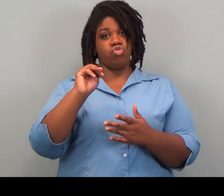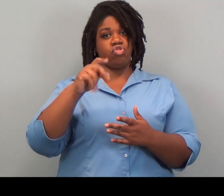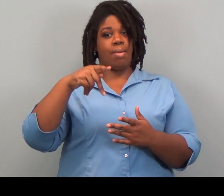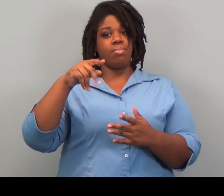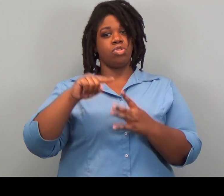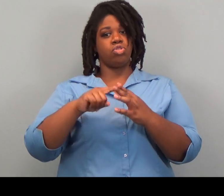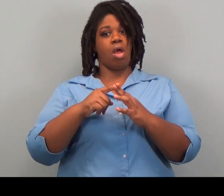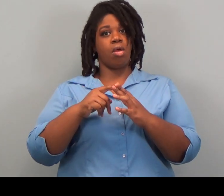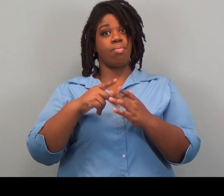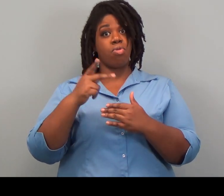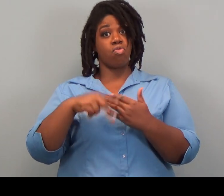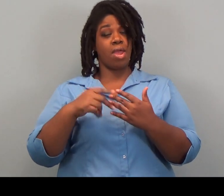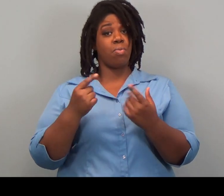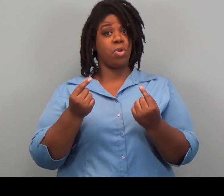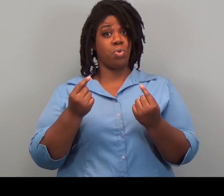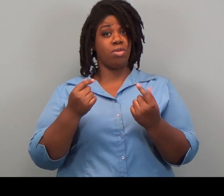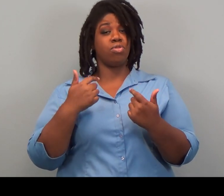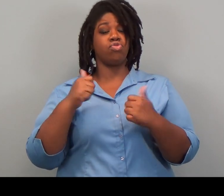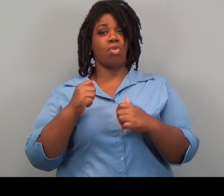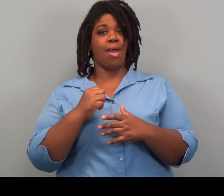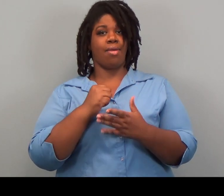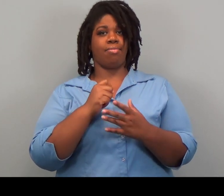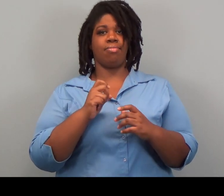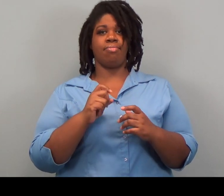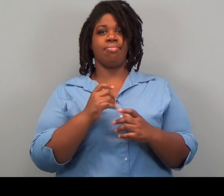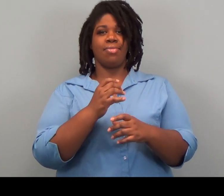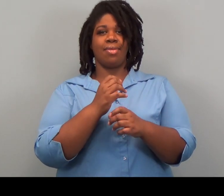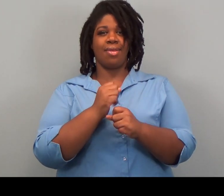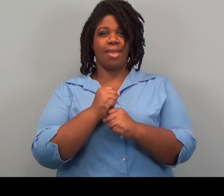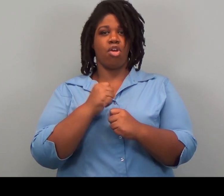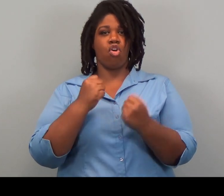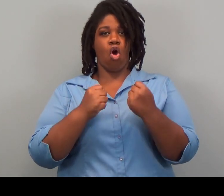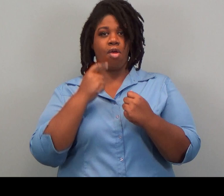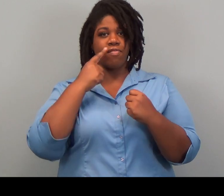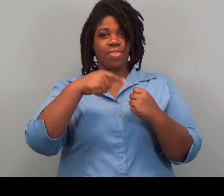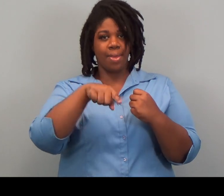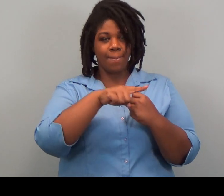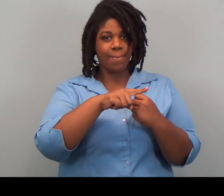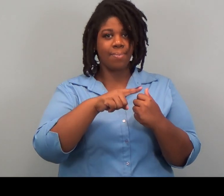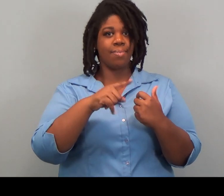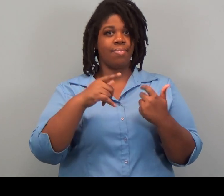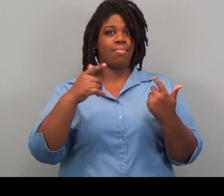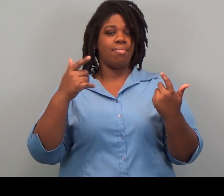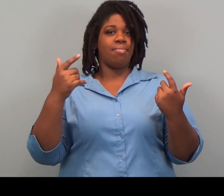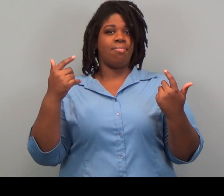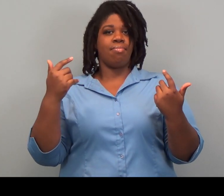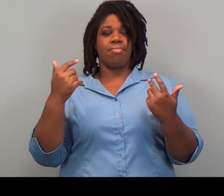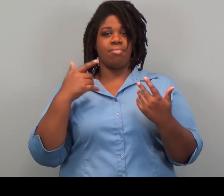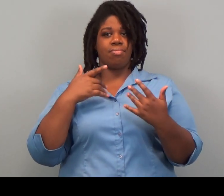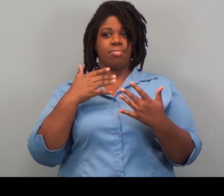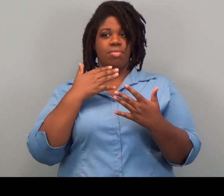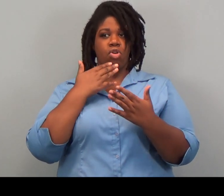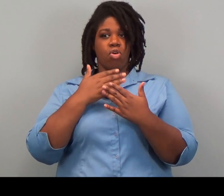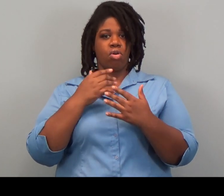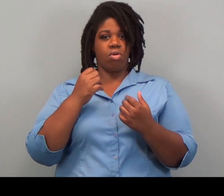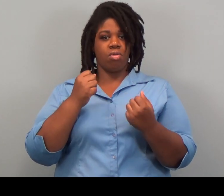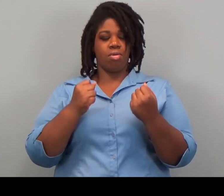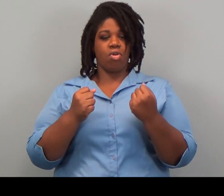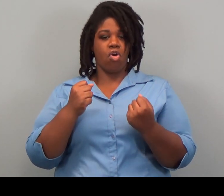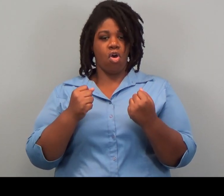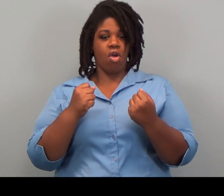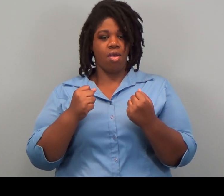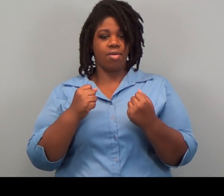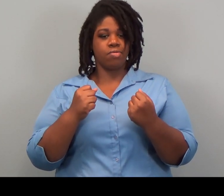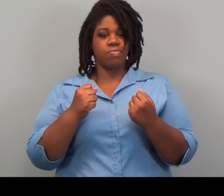that's newer in year, lower in miles, and higher in fuel efficiency. Folks can expect to spend anywhere from like $9,000 to